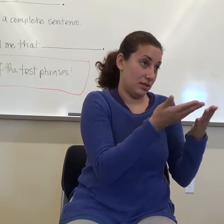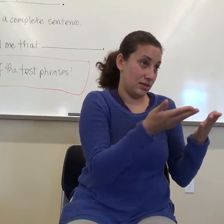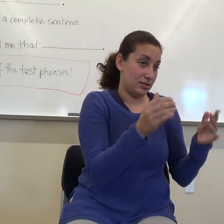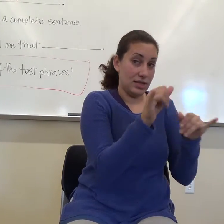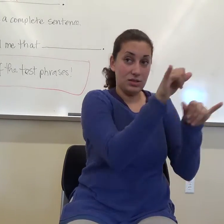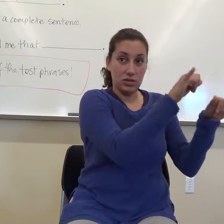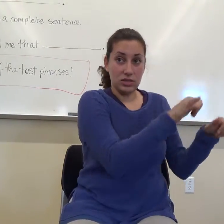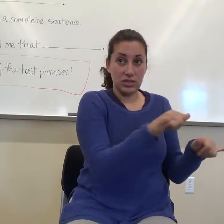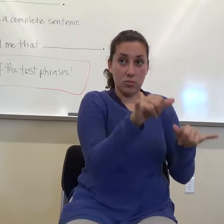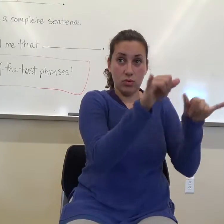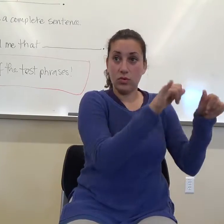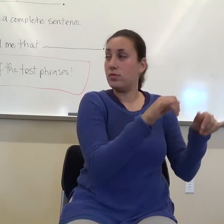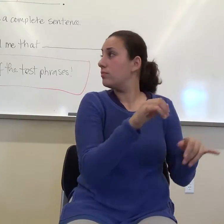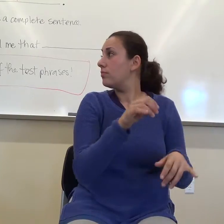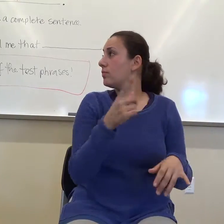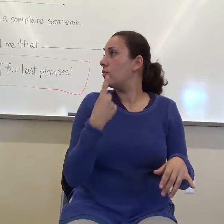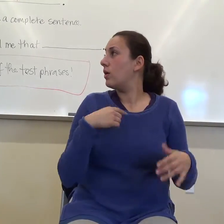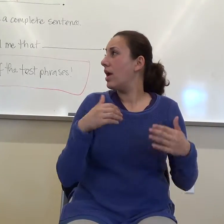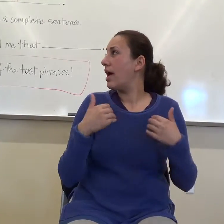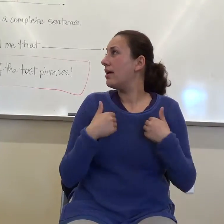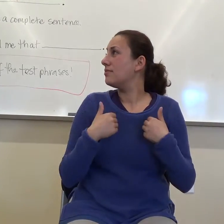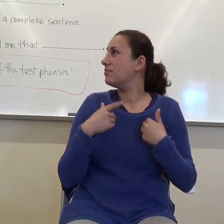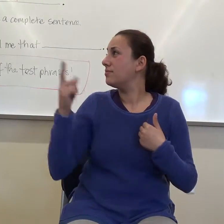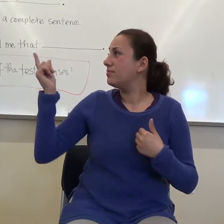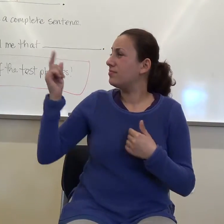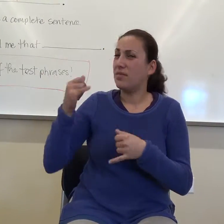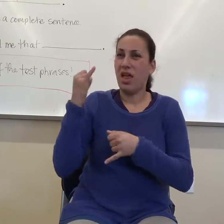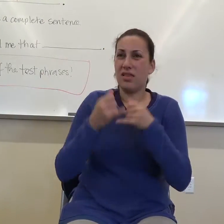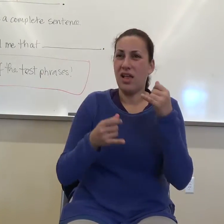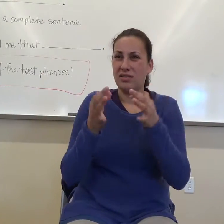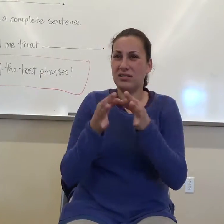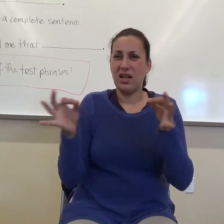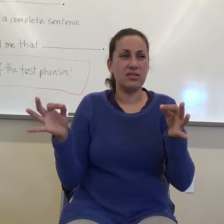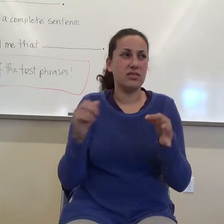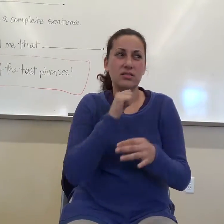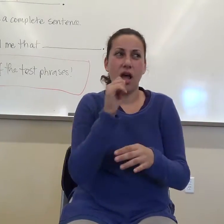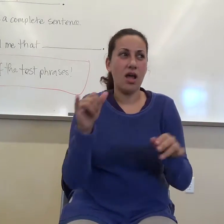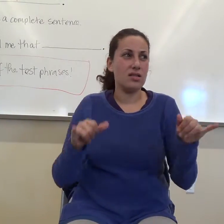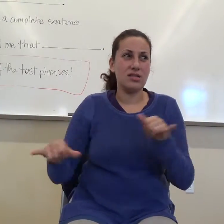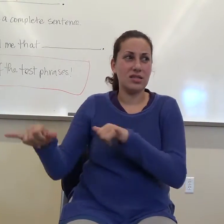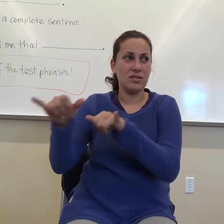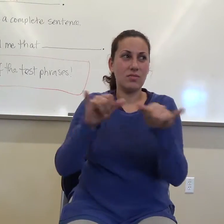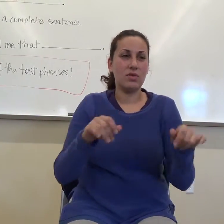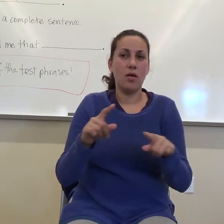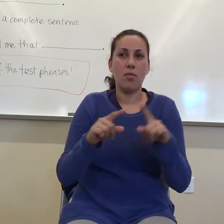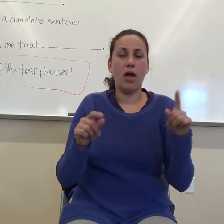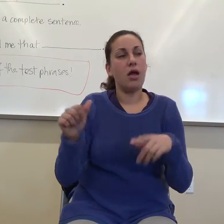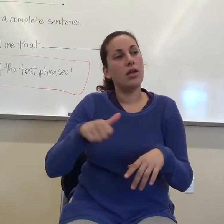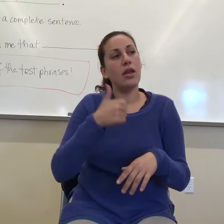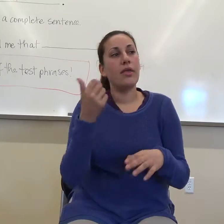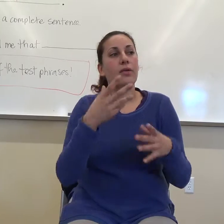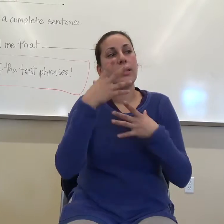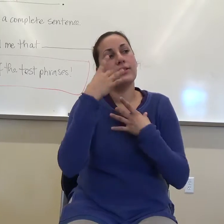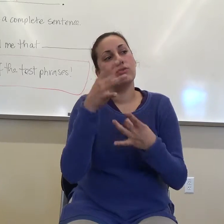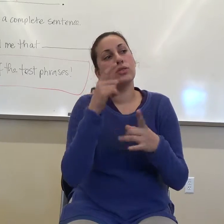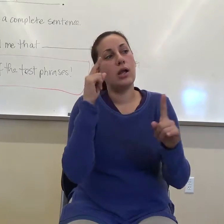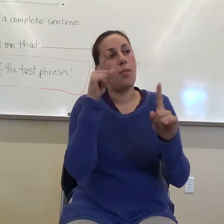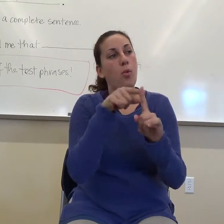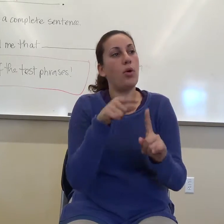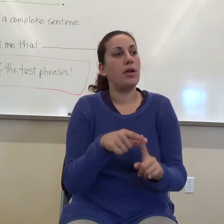this, which isn't really one of the similar things. It's just another interesting point. Do you It's remember an what add-on? that's called? Yeah,